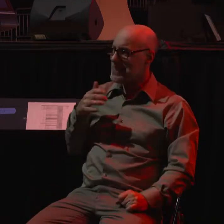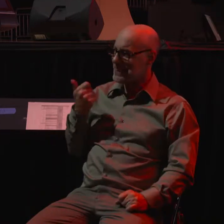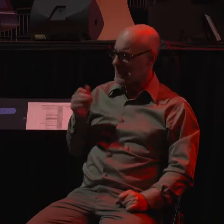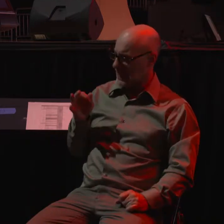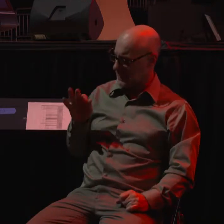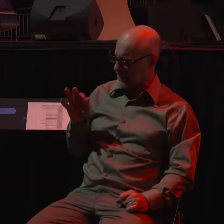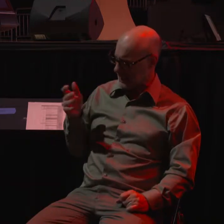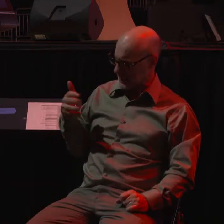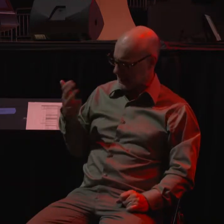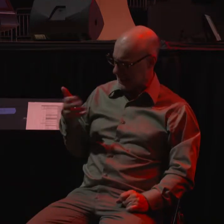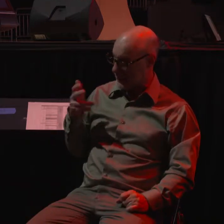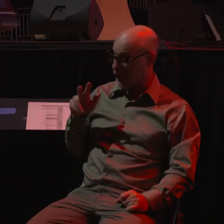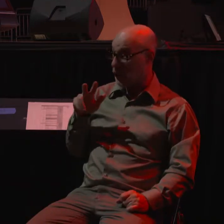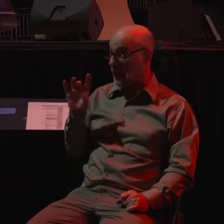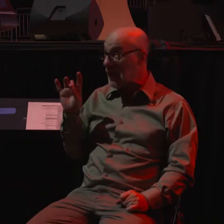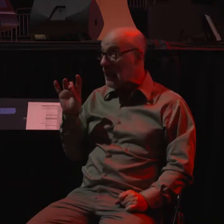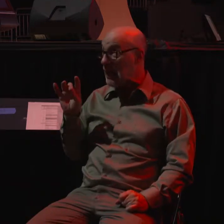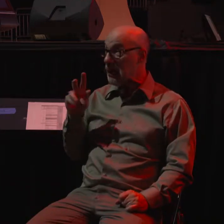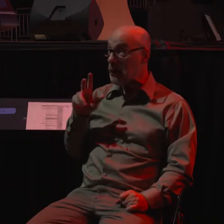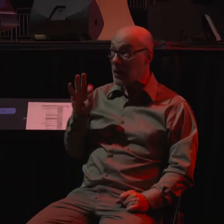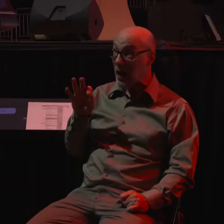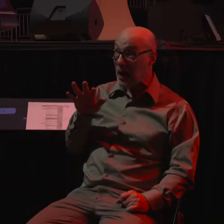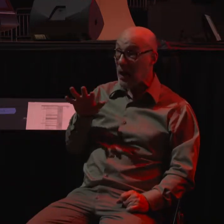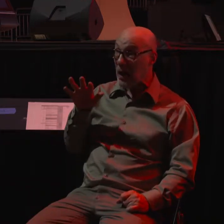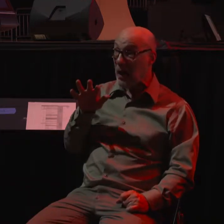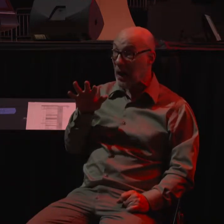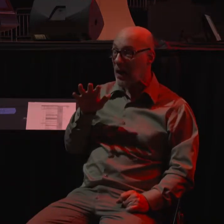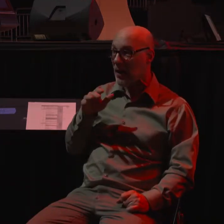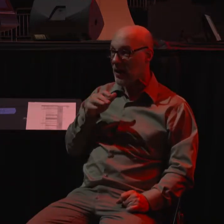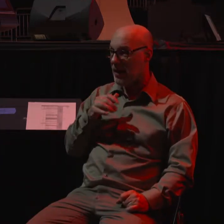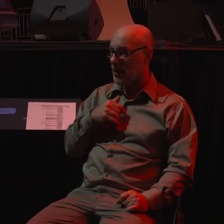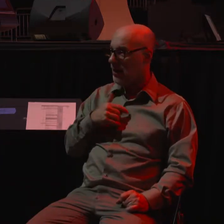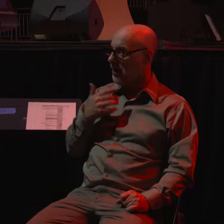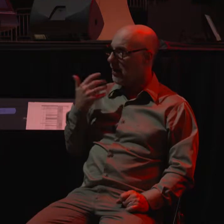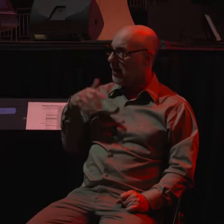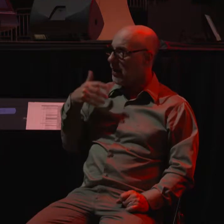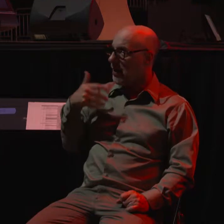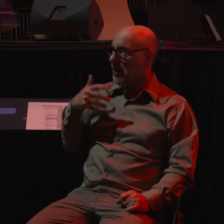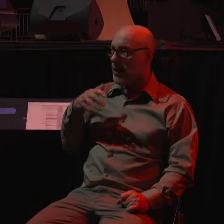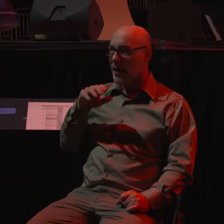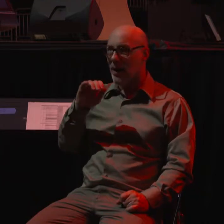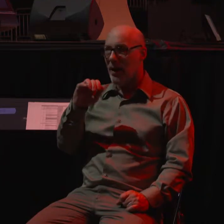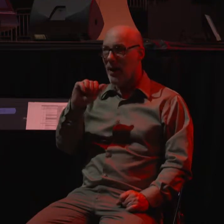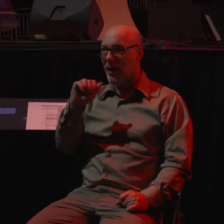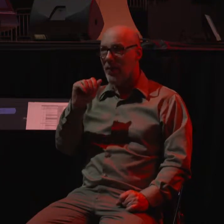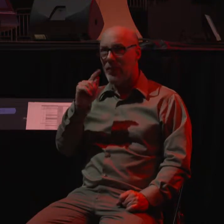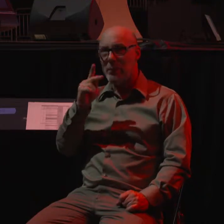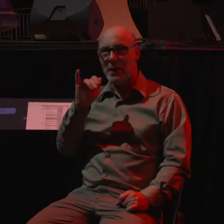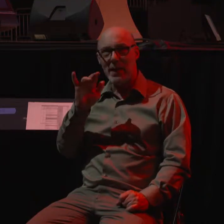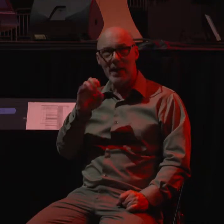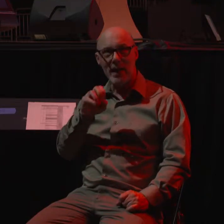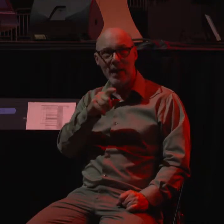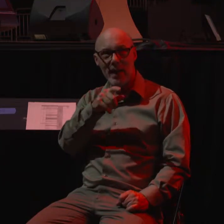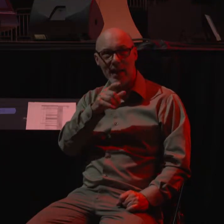19, I don't know exactly. 38, 39? Yeah, Micah? Yeah. That is wonderful. Yeah. Mark is ducking the question.